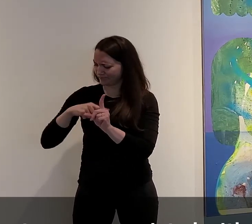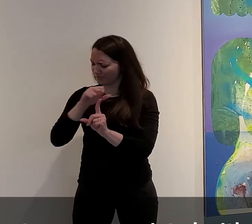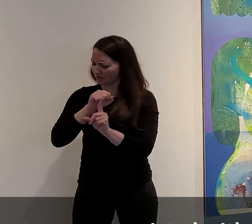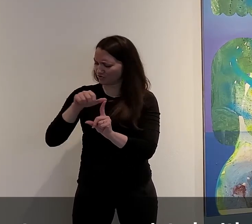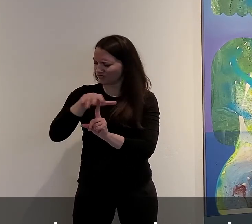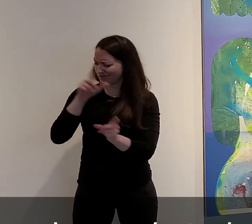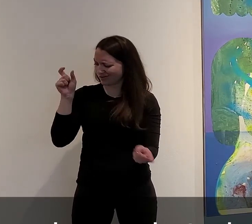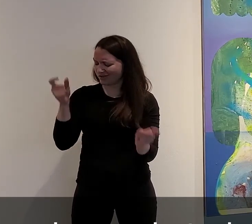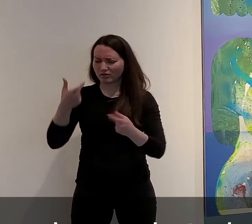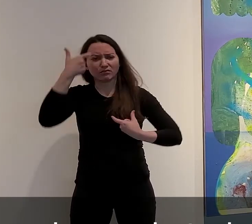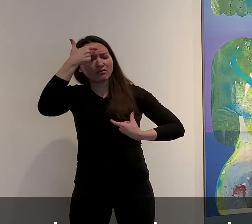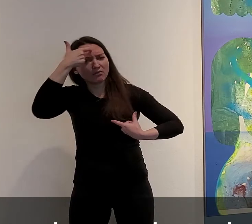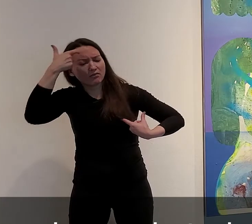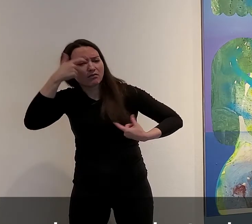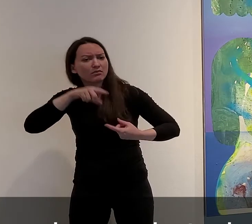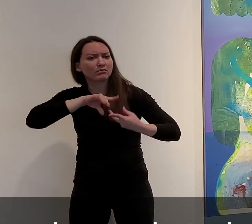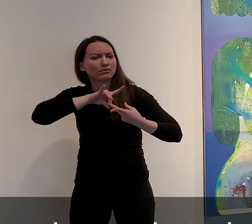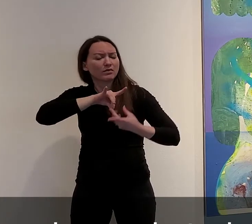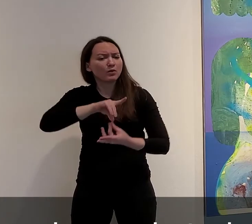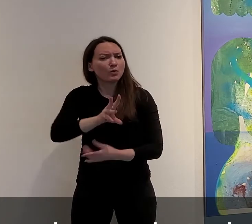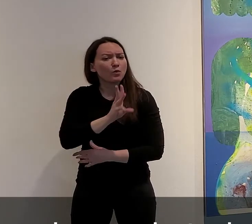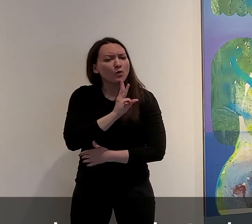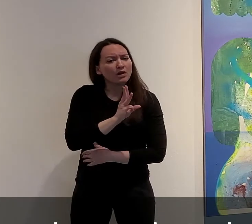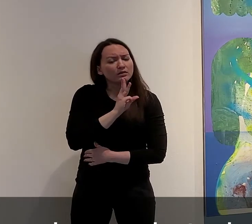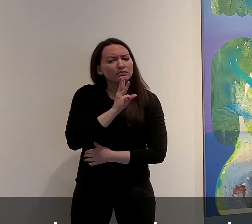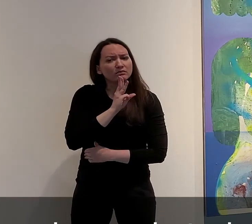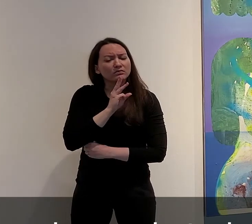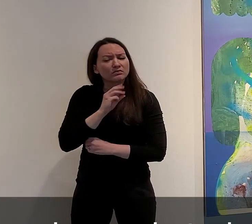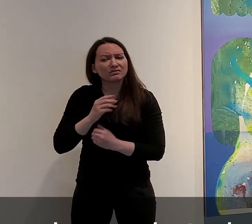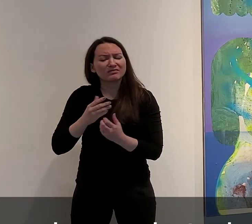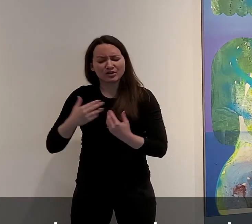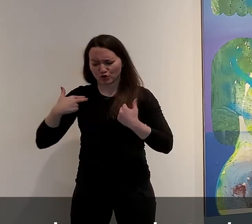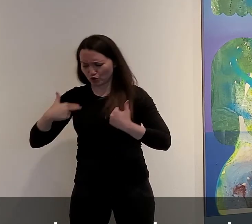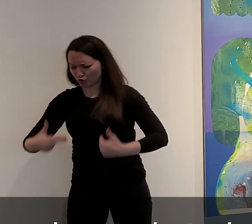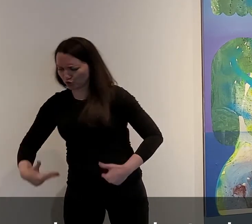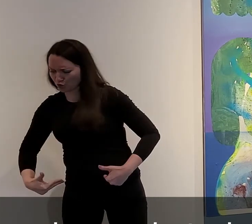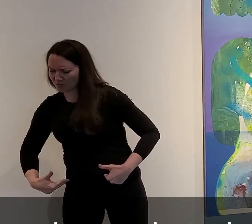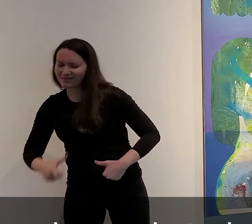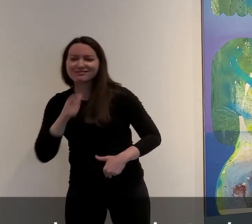human, non-human, and natural world that occurs after destruction.